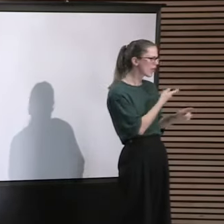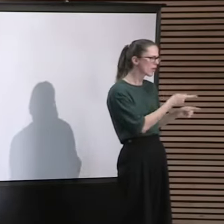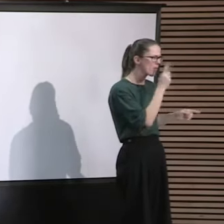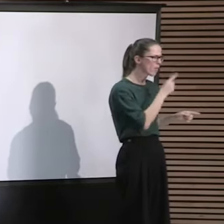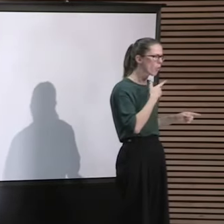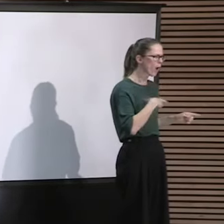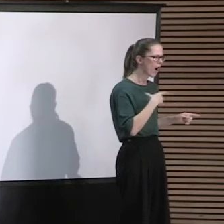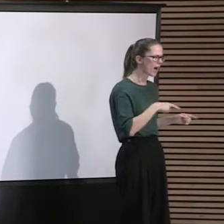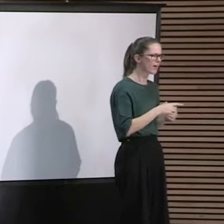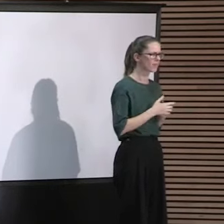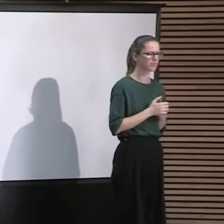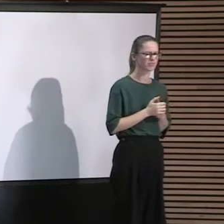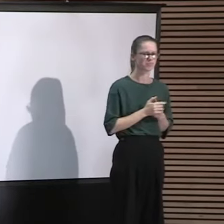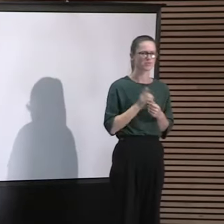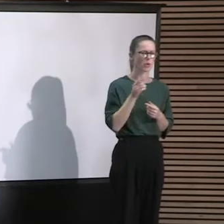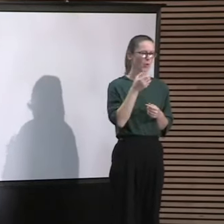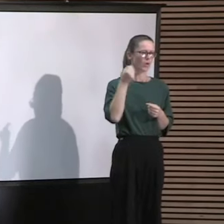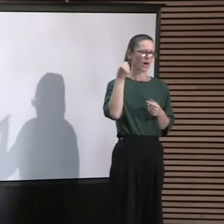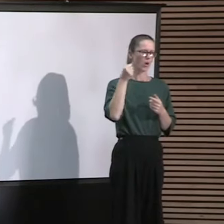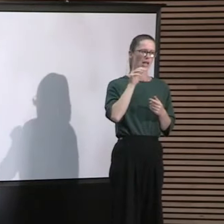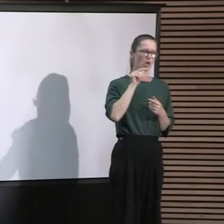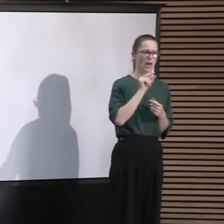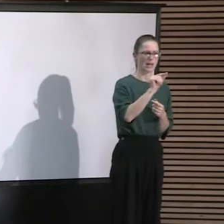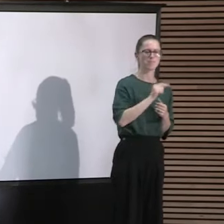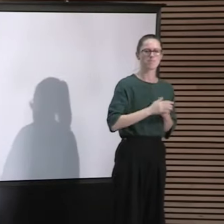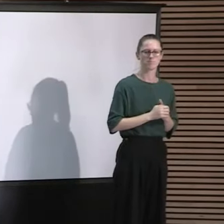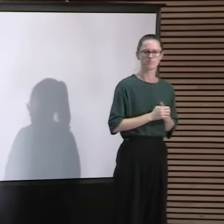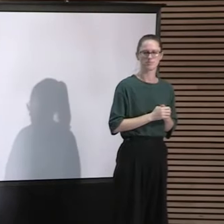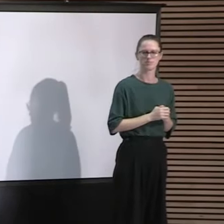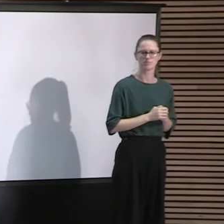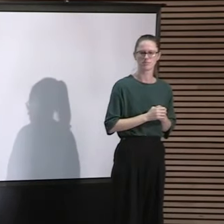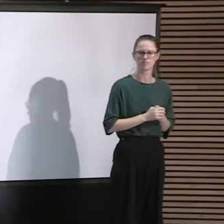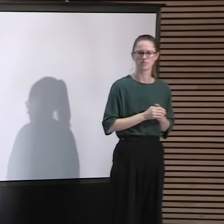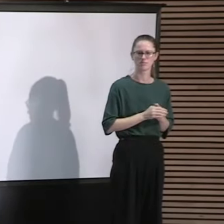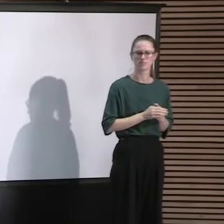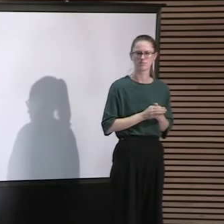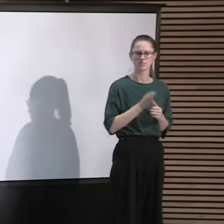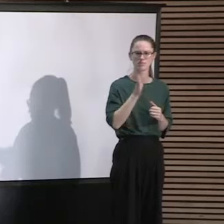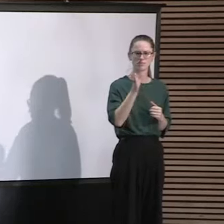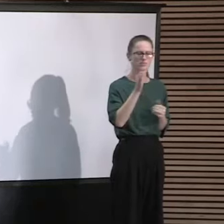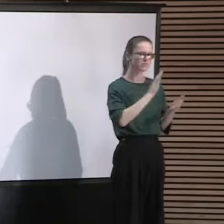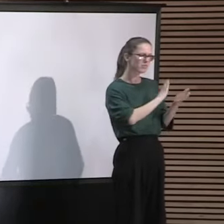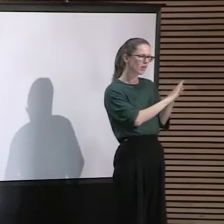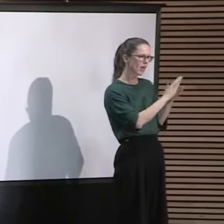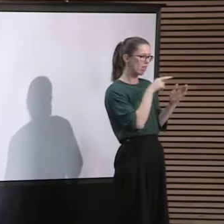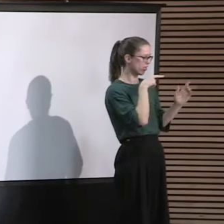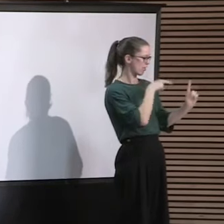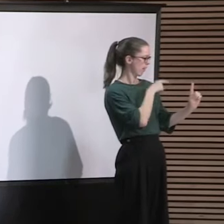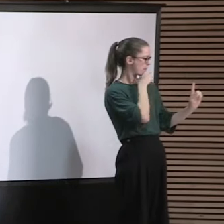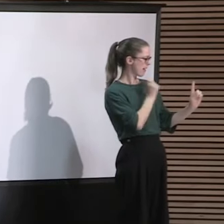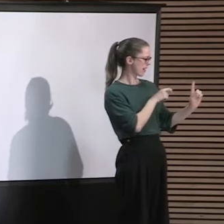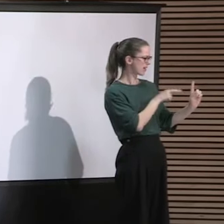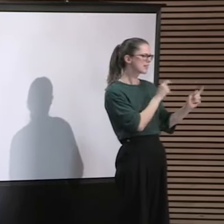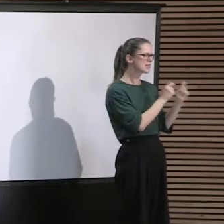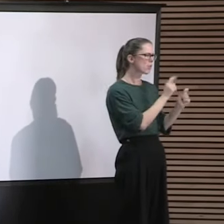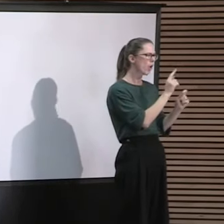I'll have to come back to you on that one. I'll come back to you on that. Yeah. Can you clarify, Dr. Bloomfield, was the man, was he tested on